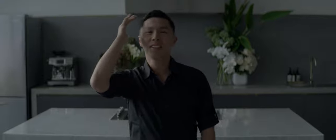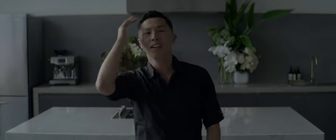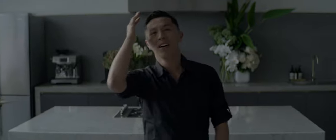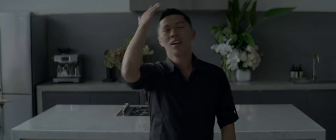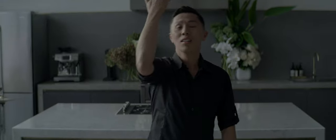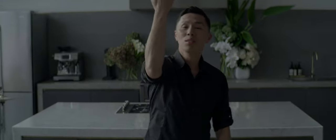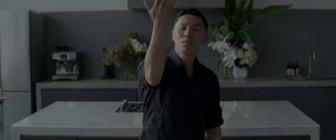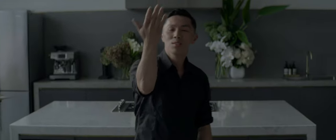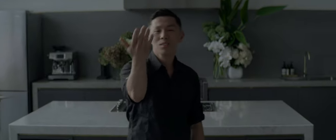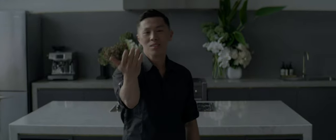I can't stop thinking of you,